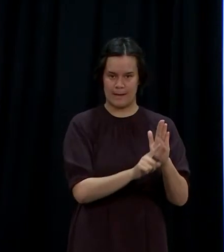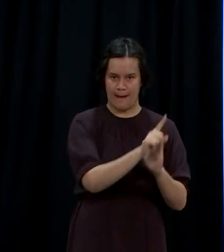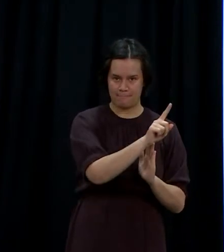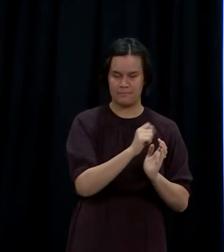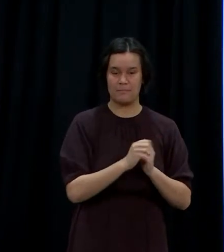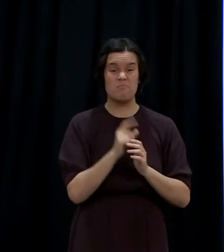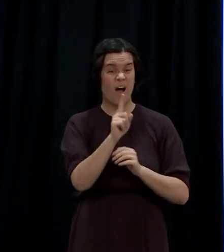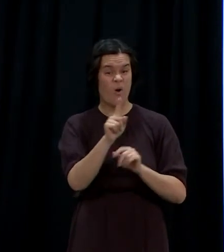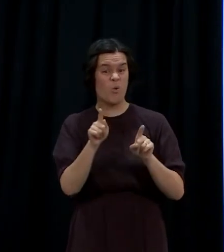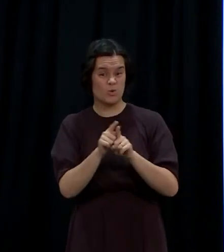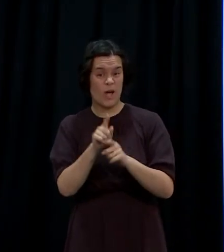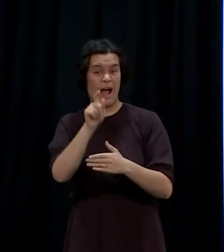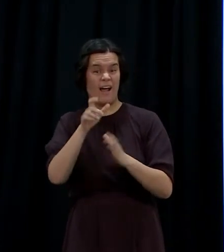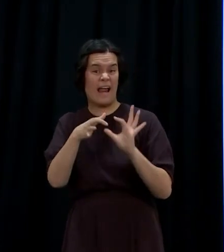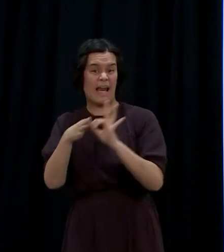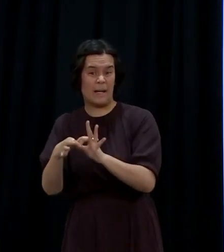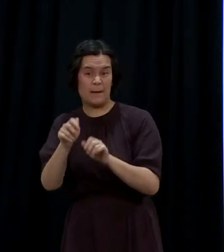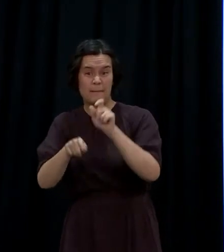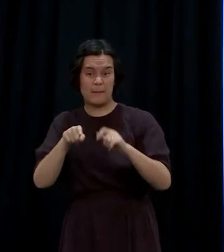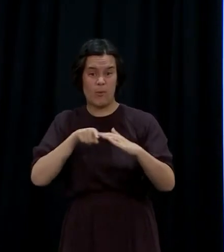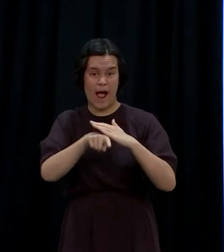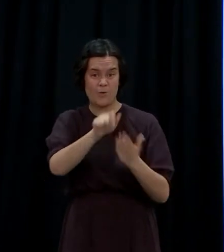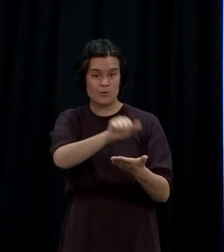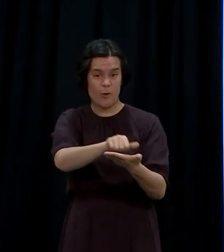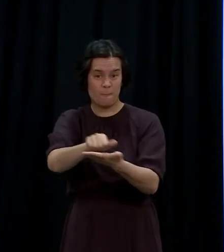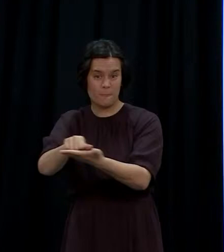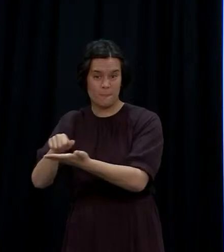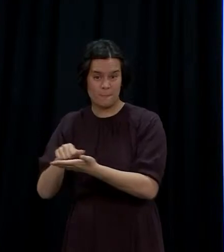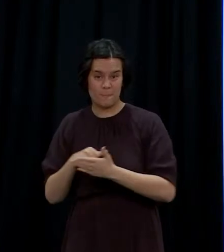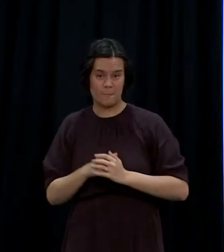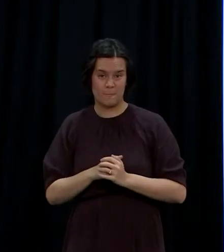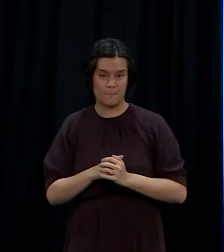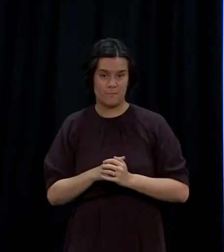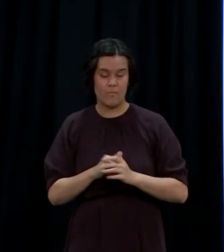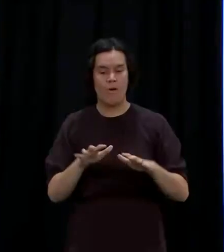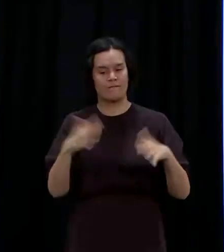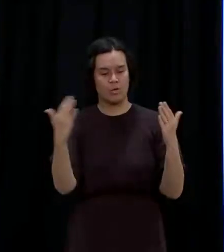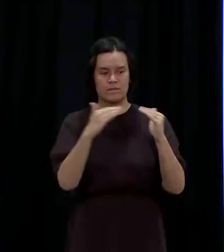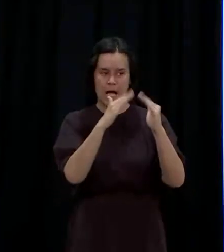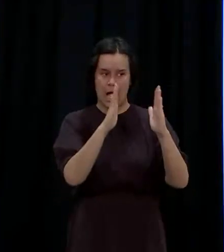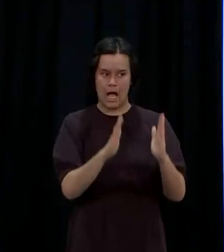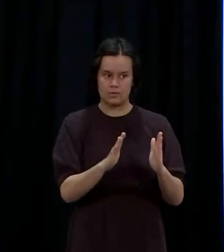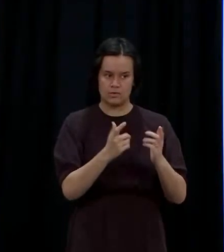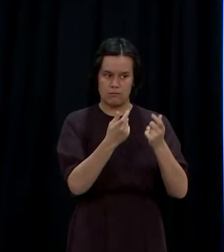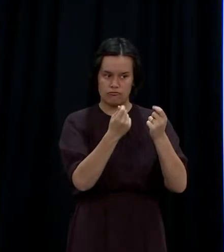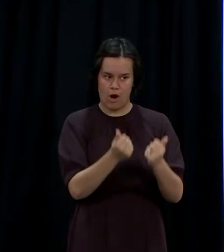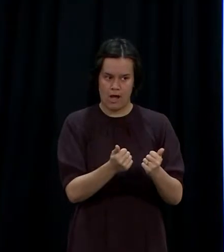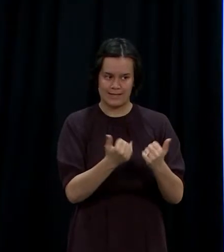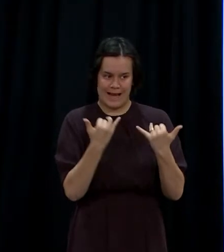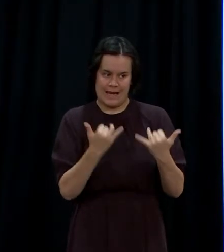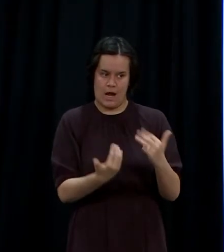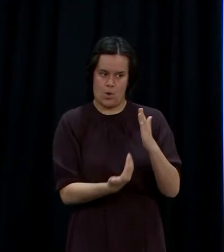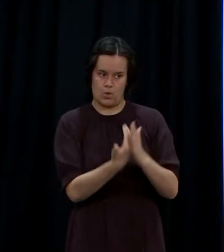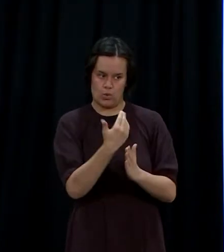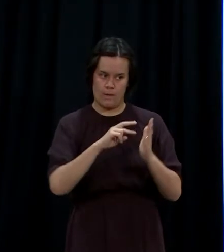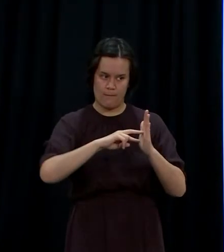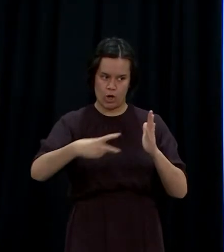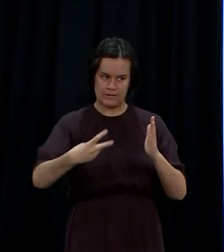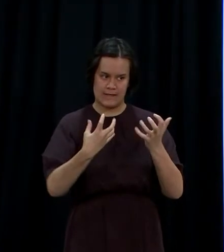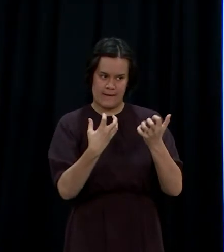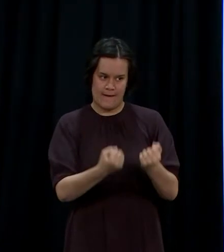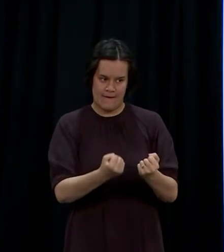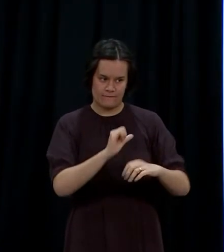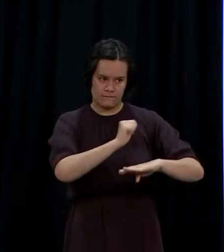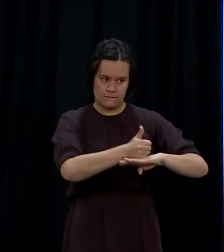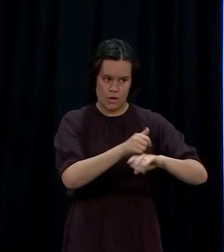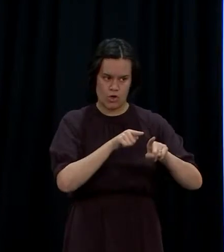resilience. Clearly, the housing market's in a different place right at the moment. We've put in place different policies, and the Reserve Bank has as well in the meantime,